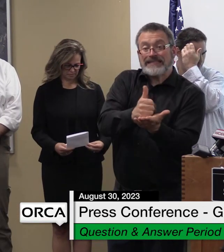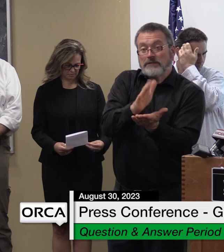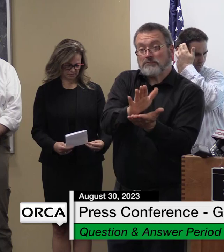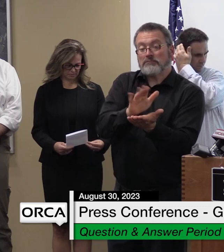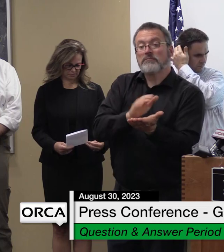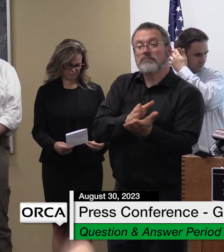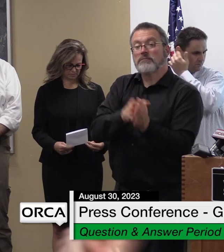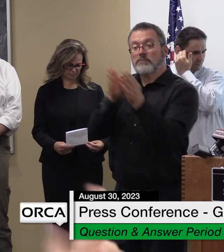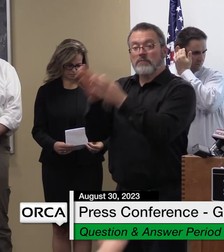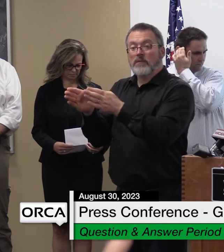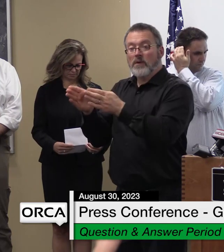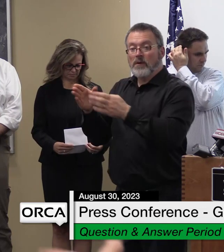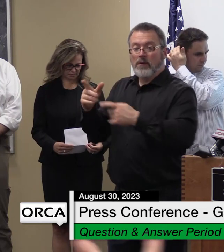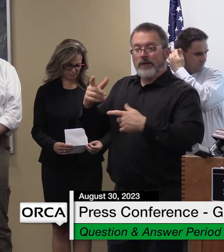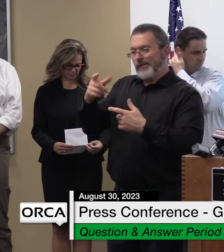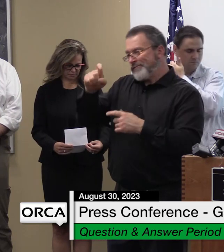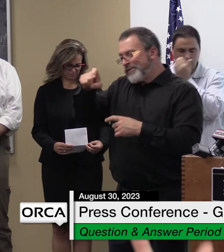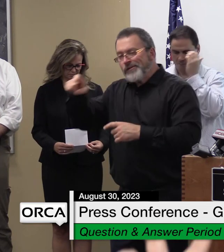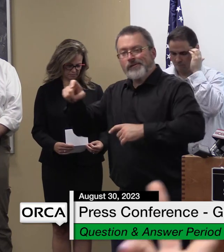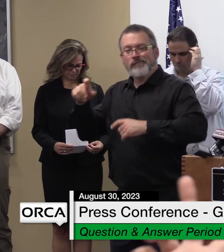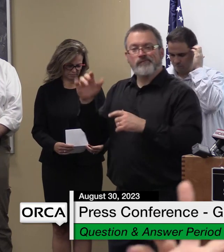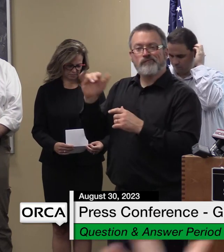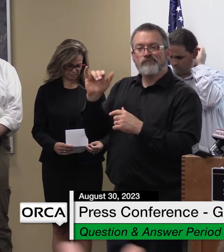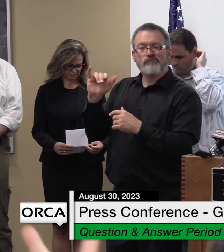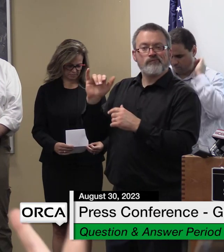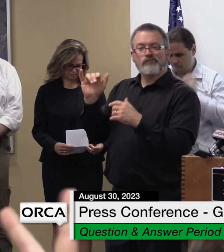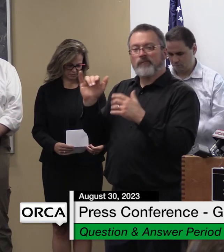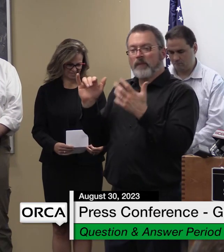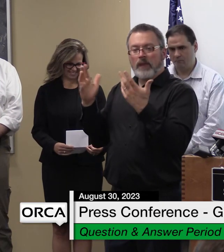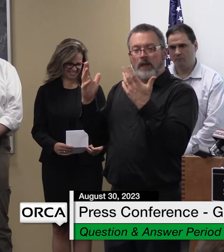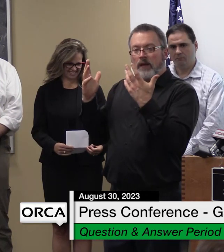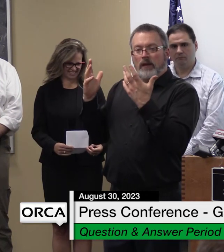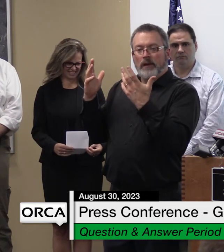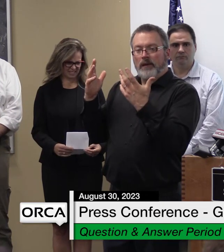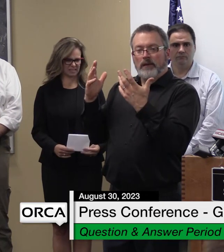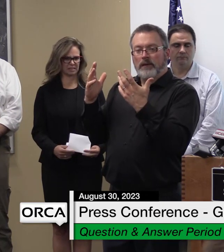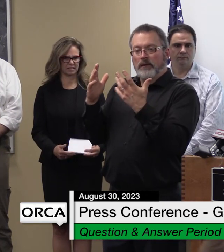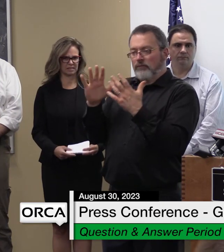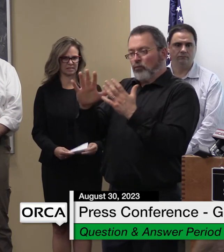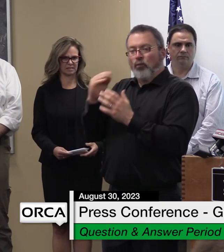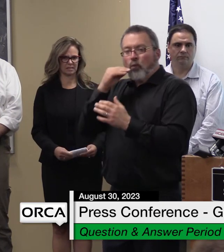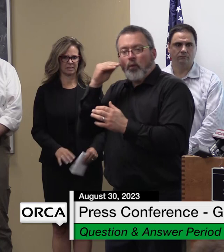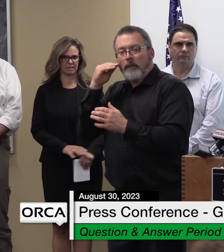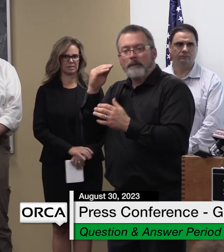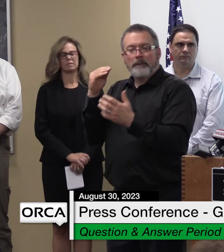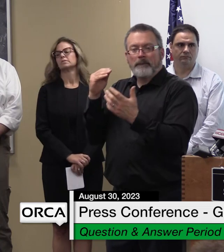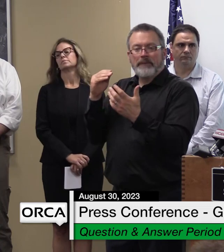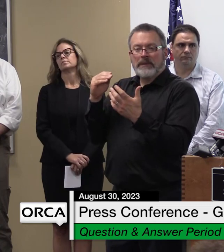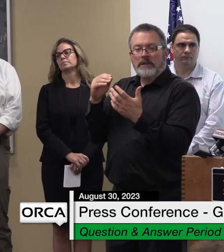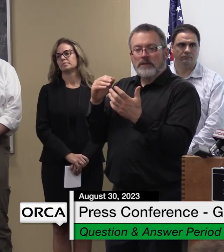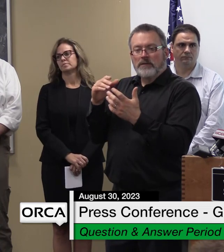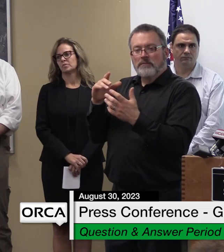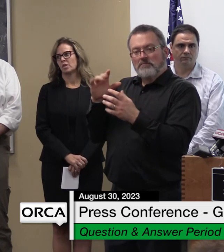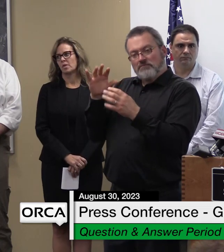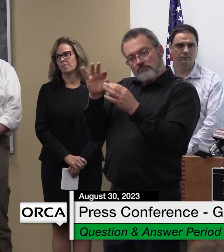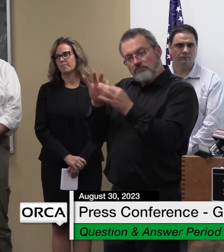category called other needs assistance, so things within your home. And the preponderance of it has gone to housing